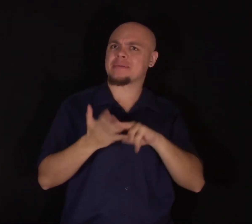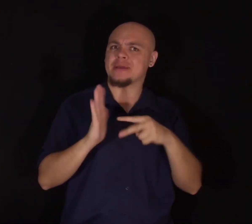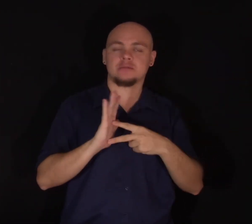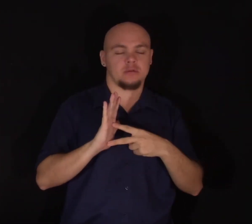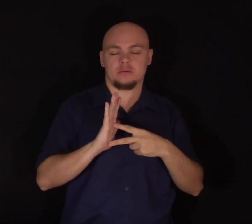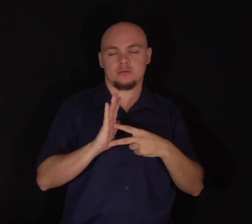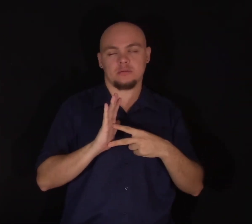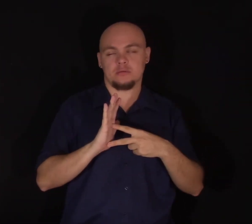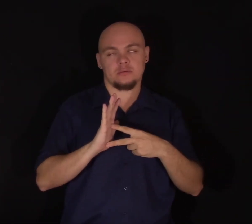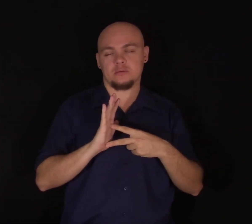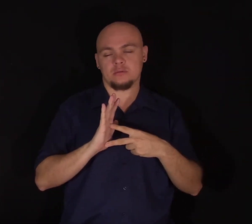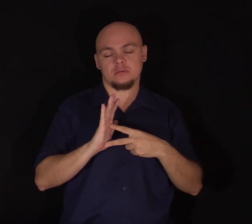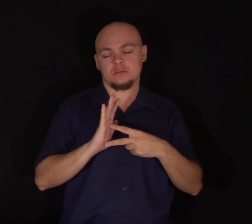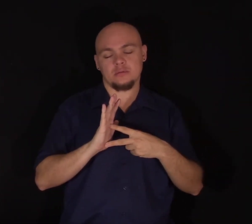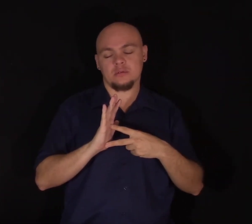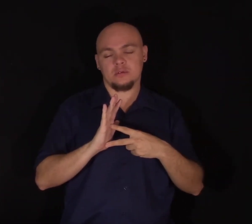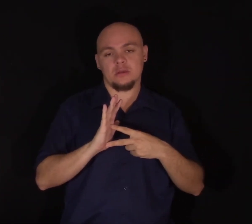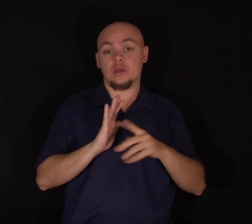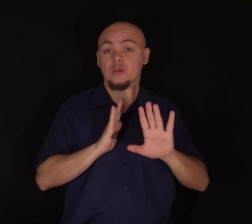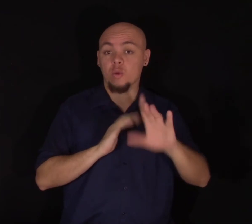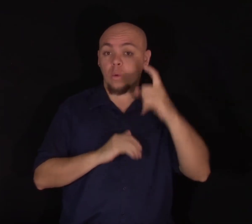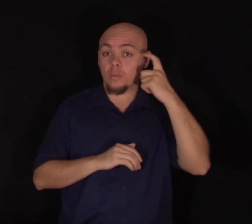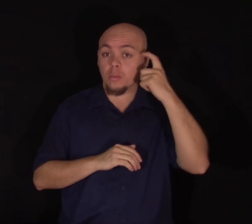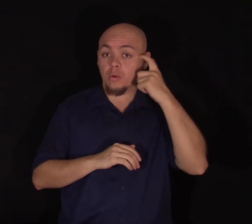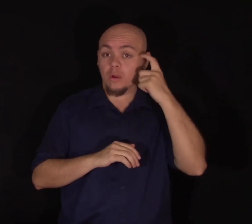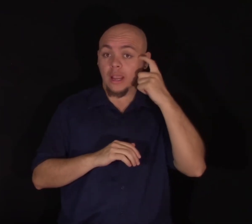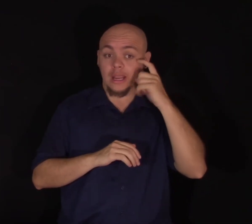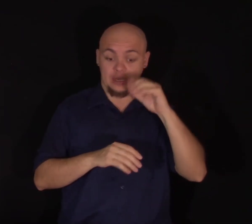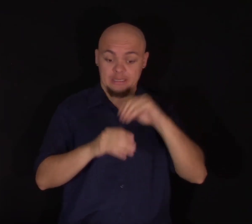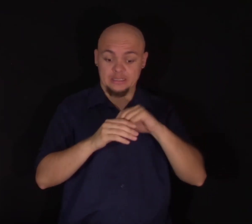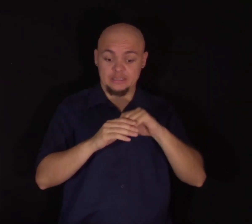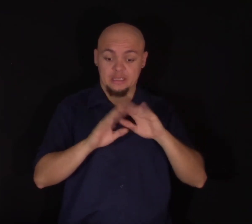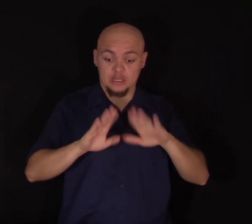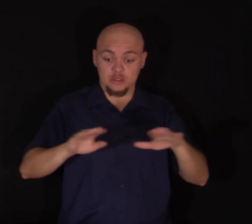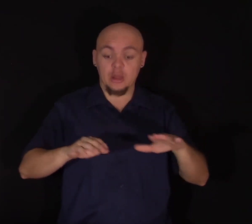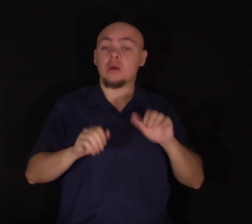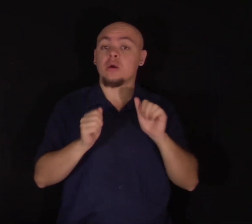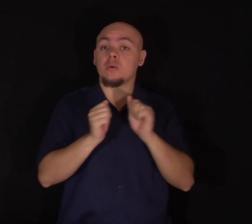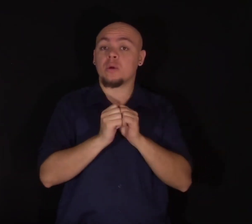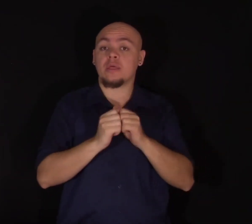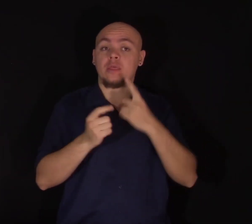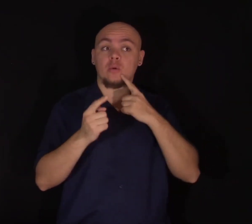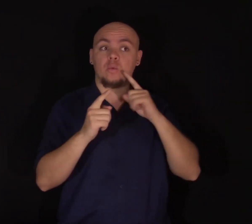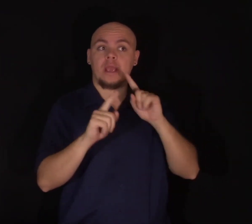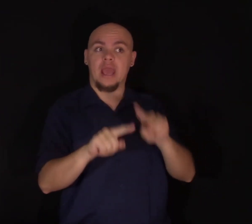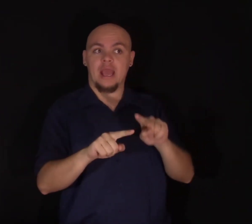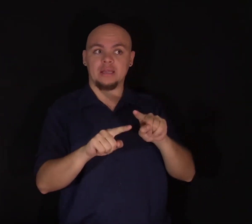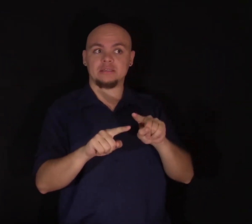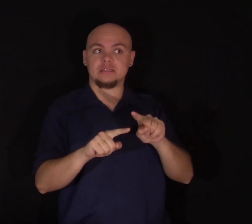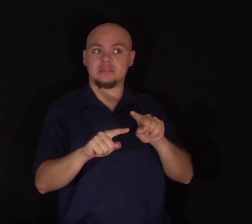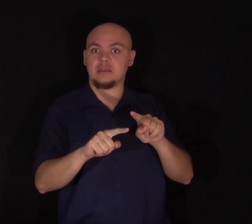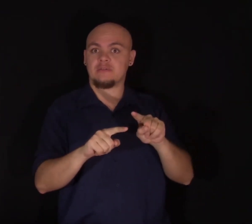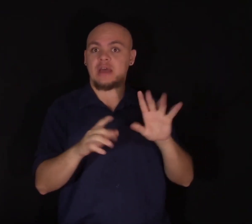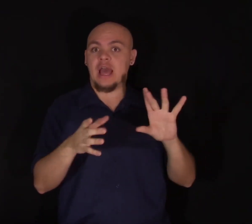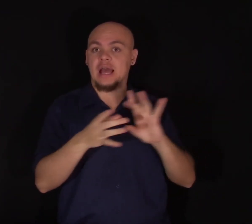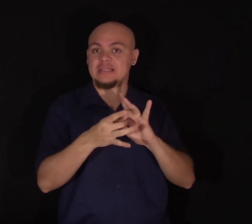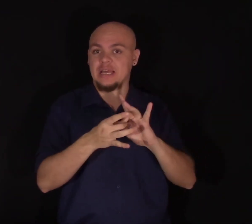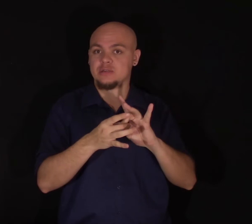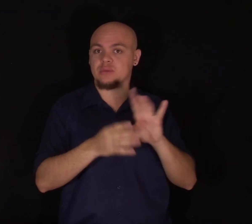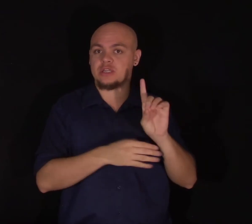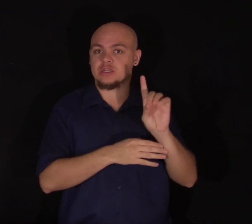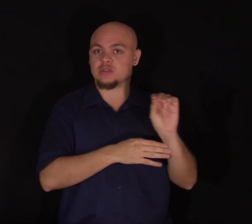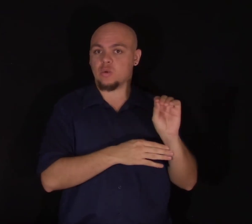but the way the brain works in a child with reactive attachment disorder and PTSD is